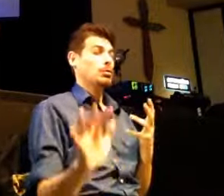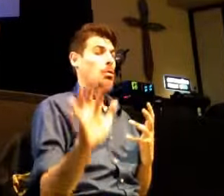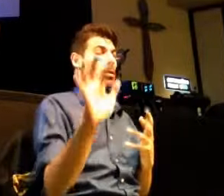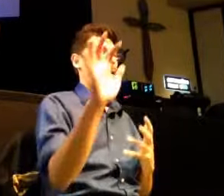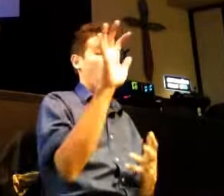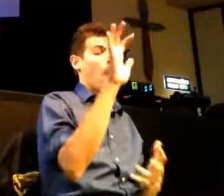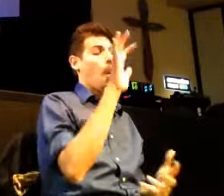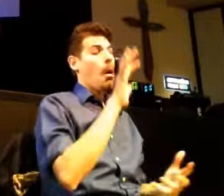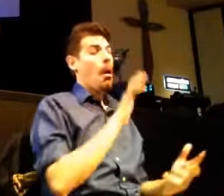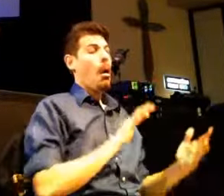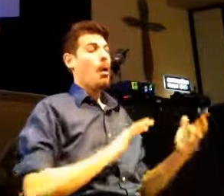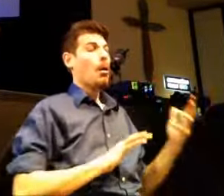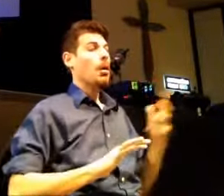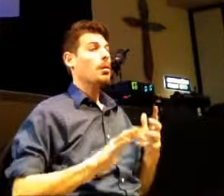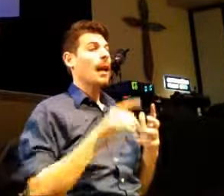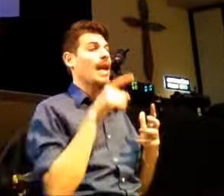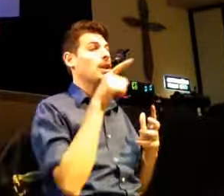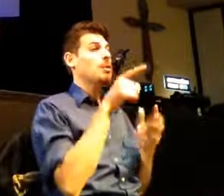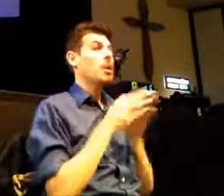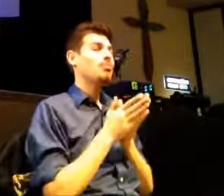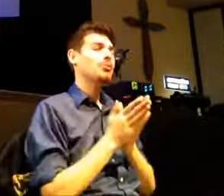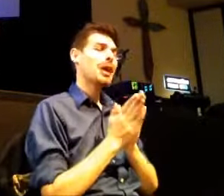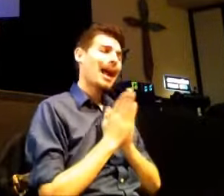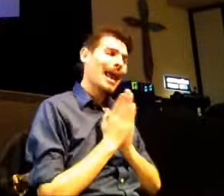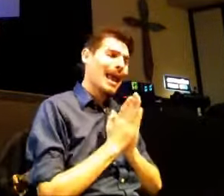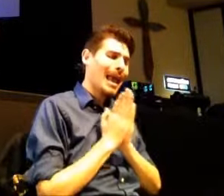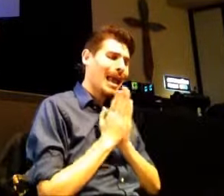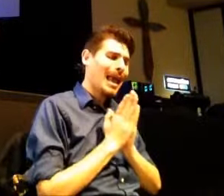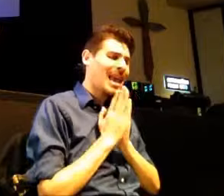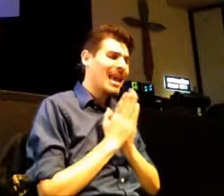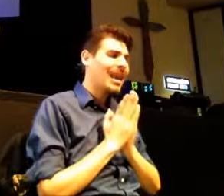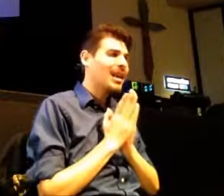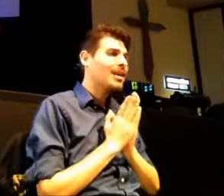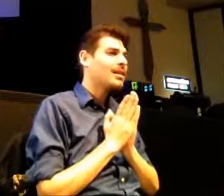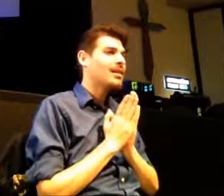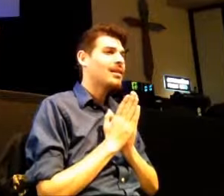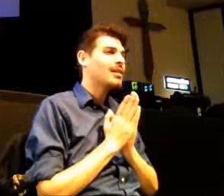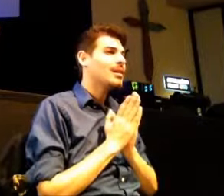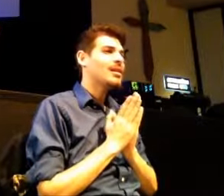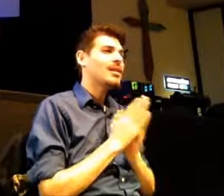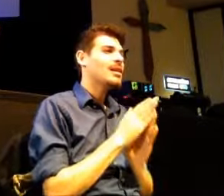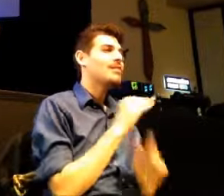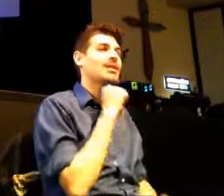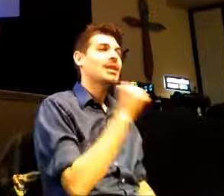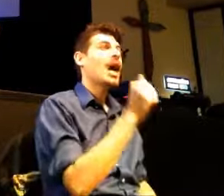were praying for God to come, that he was already there?